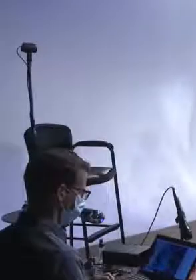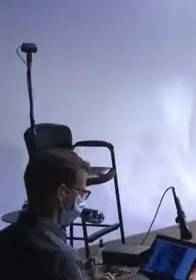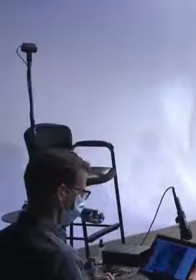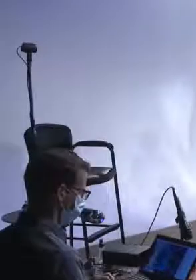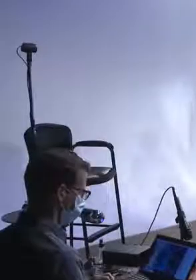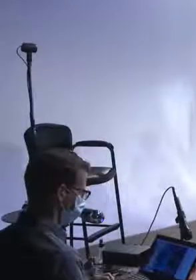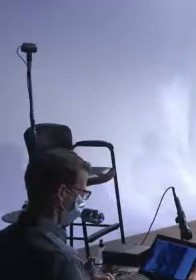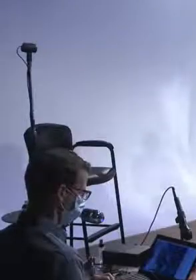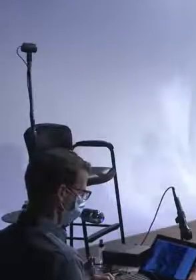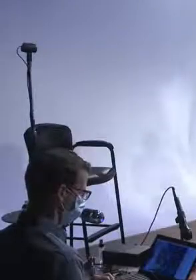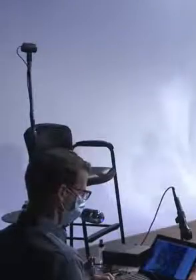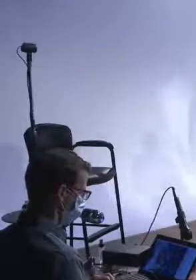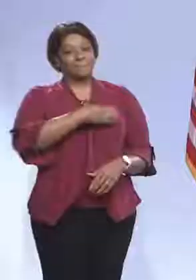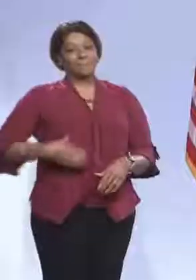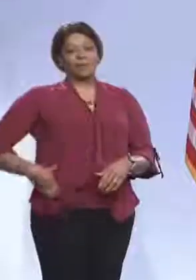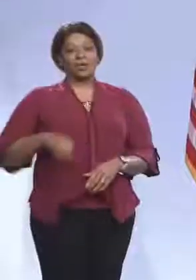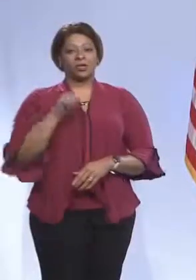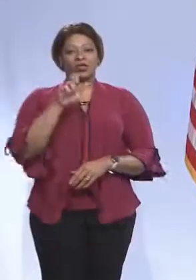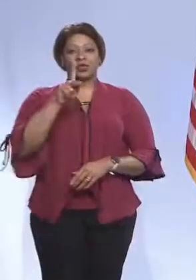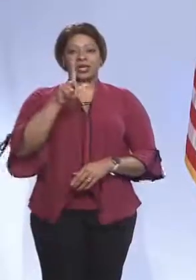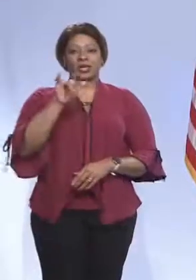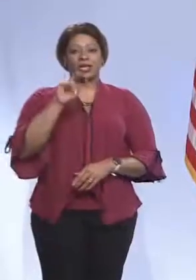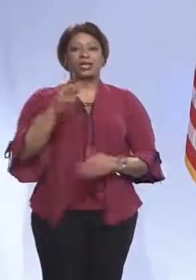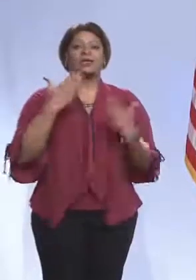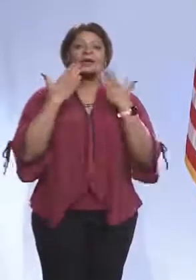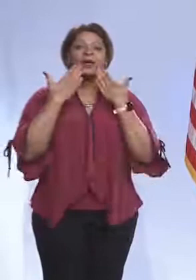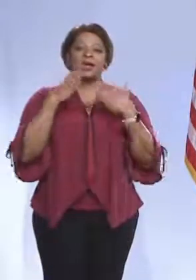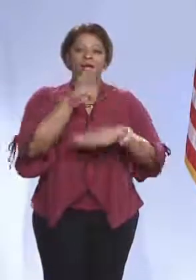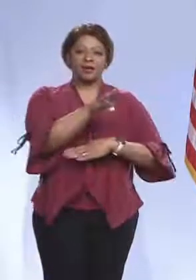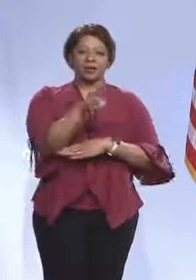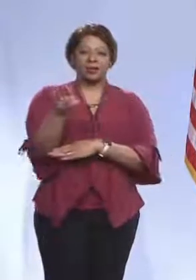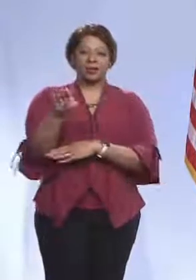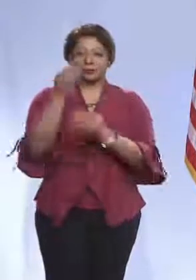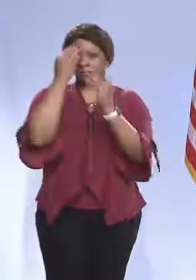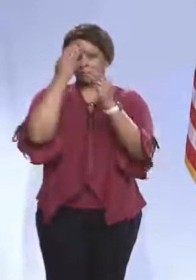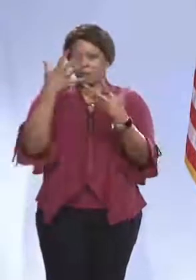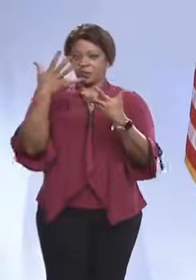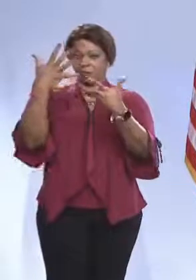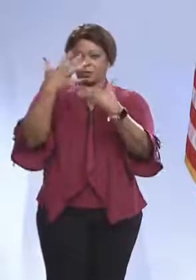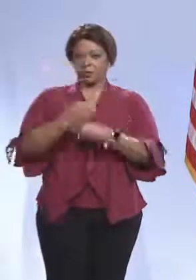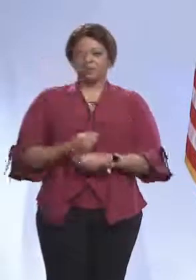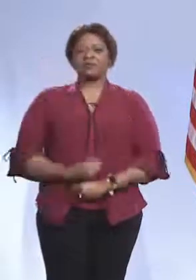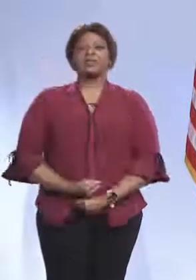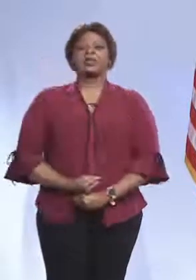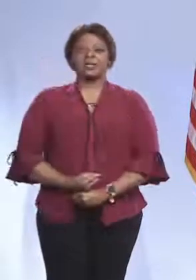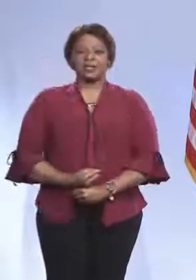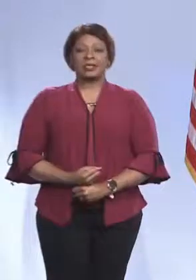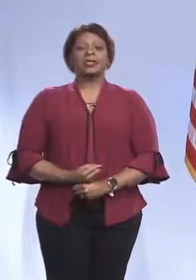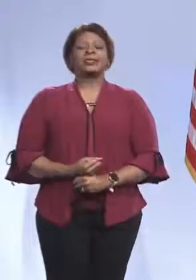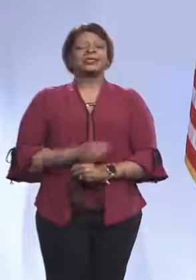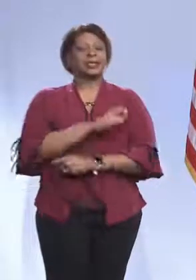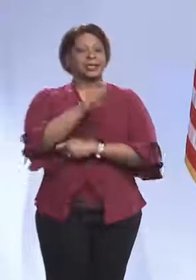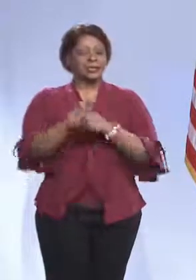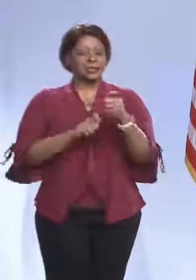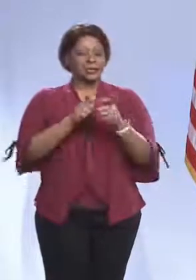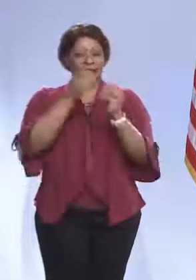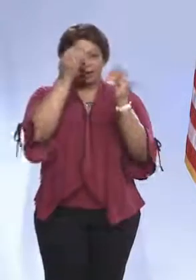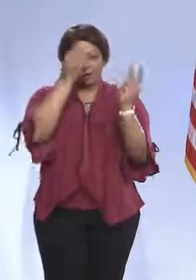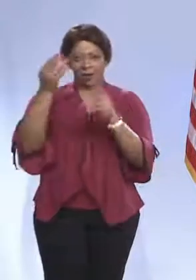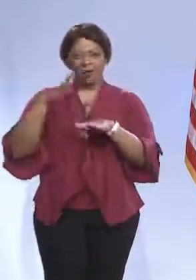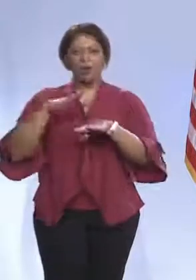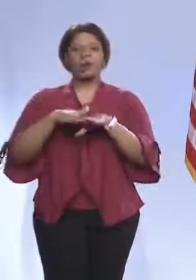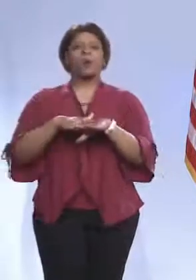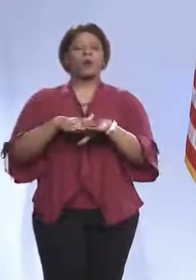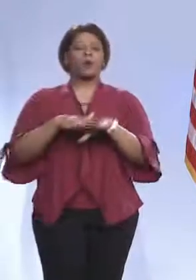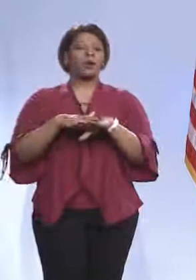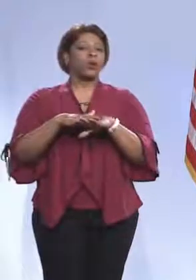Thank you, Mayor Strickland. Good afternoon, everyone. I'm going to give brief updates today and give some specific updates on nursing homes